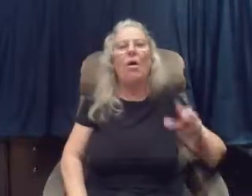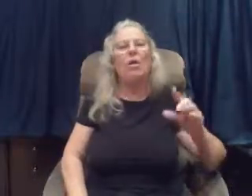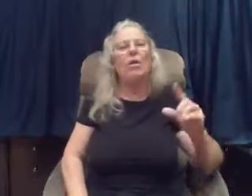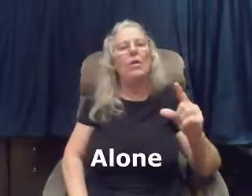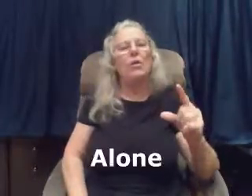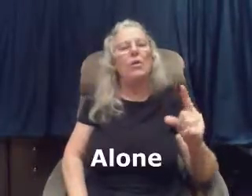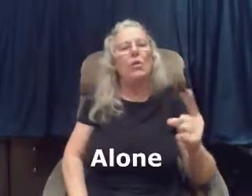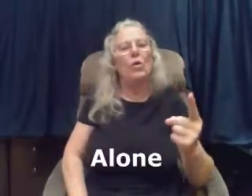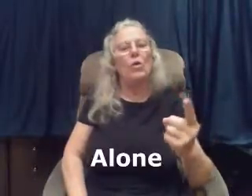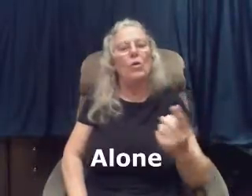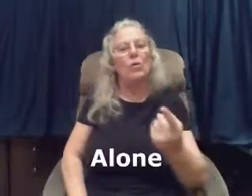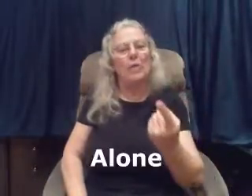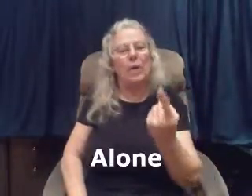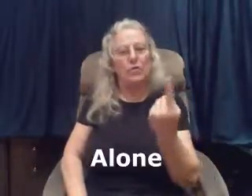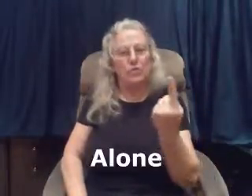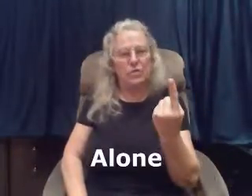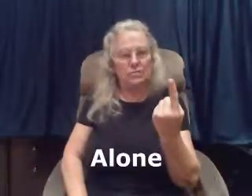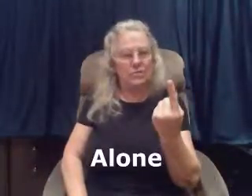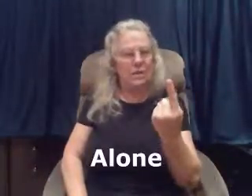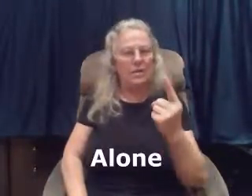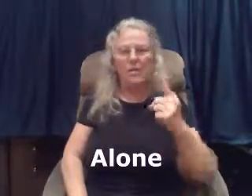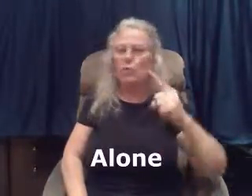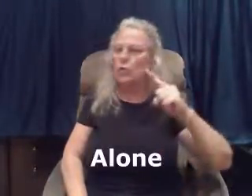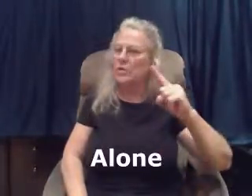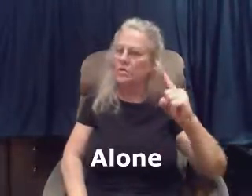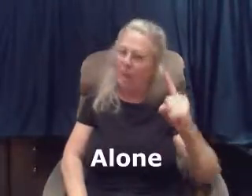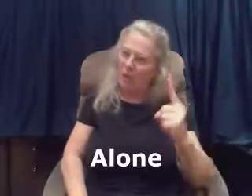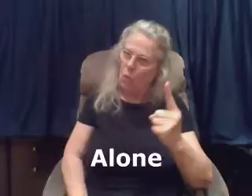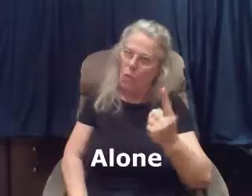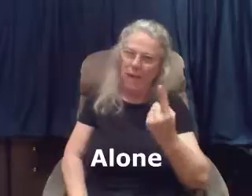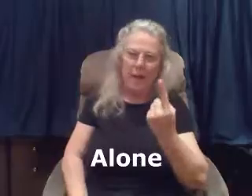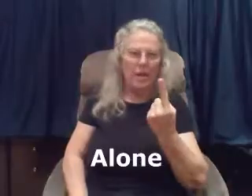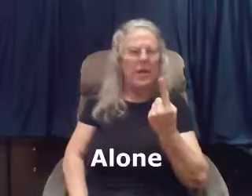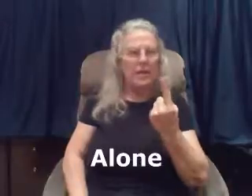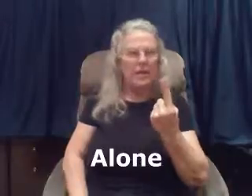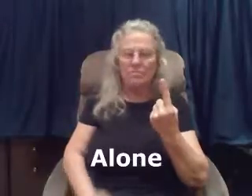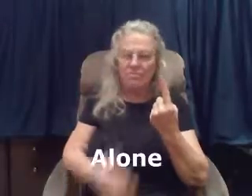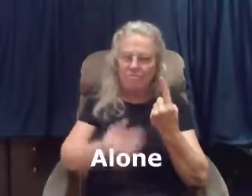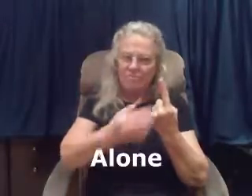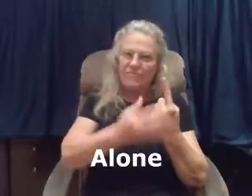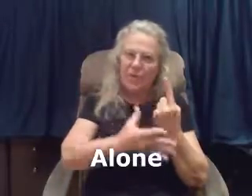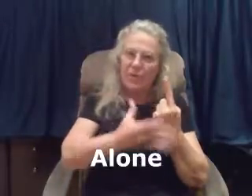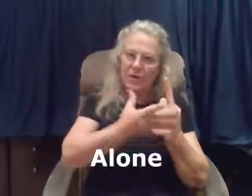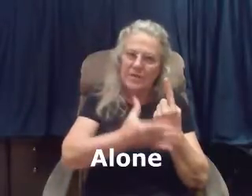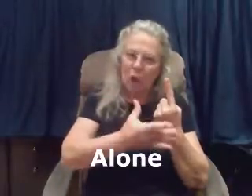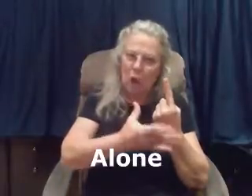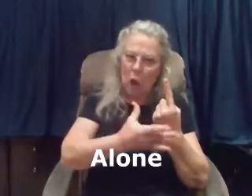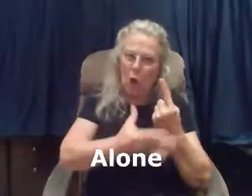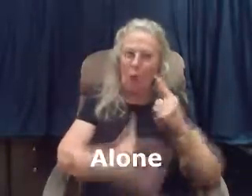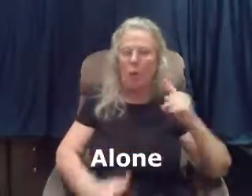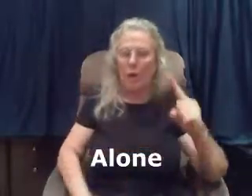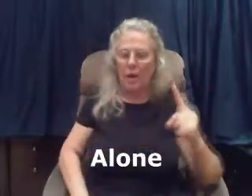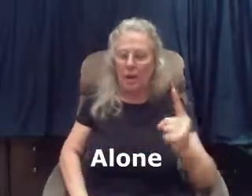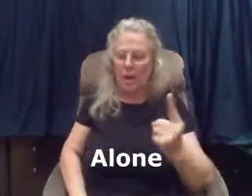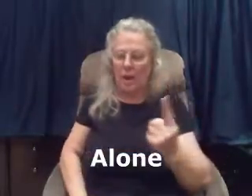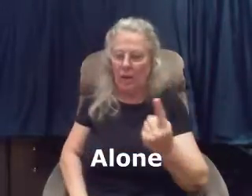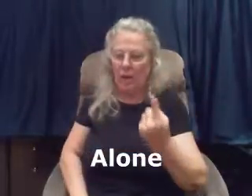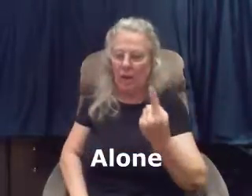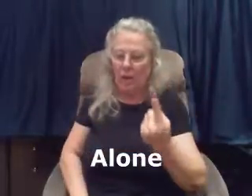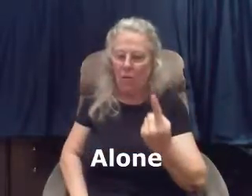All alone or alone, and you're just a little twist of that one hand. That finger is alone, all